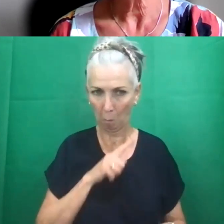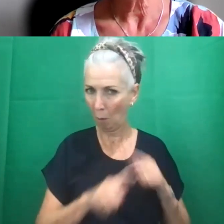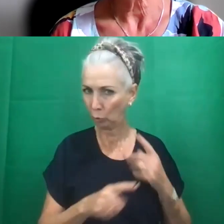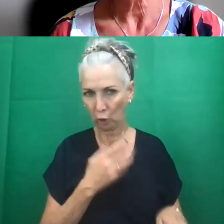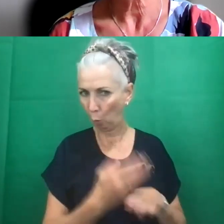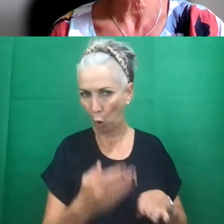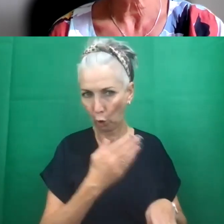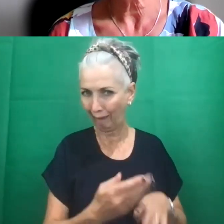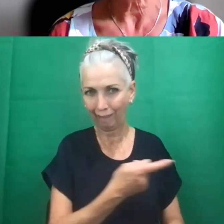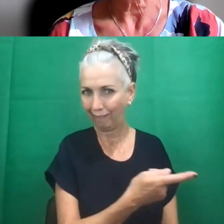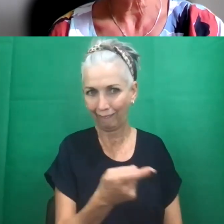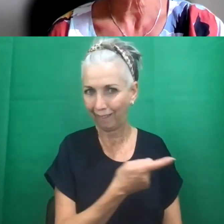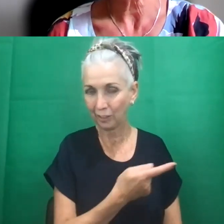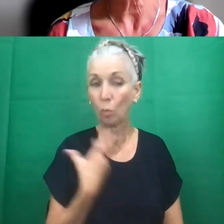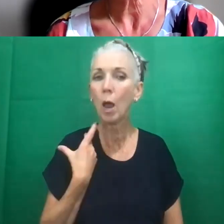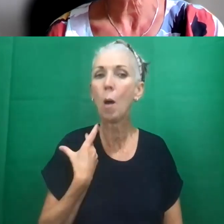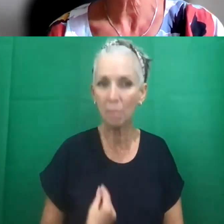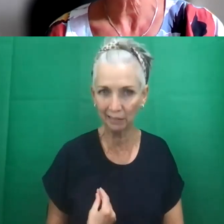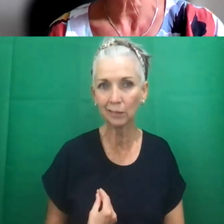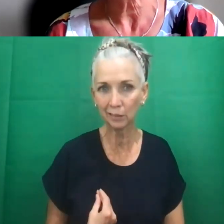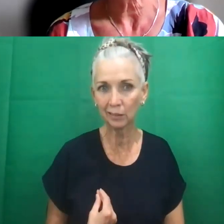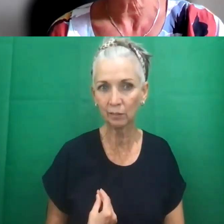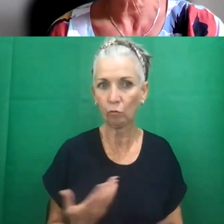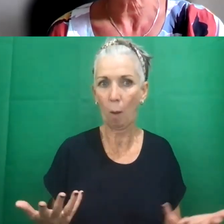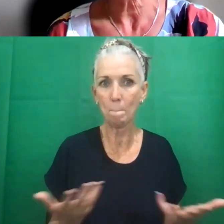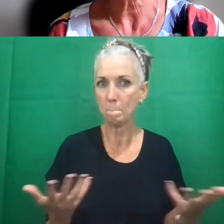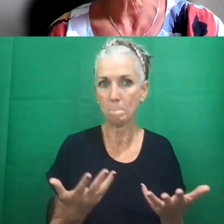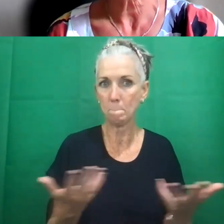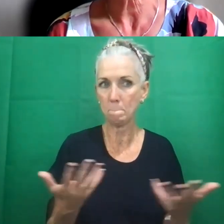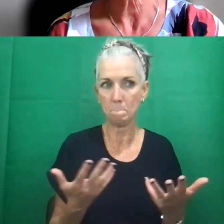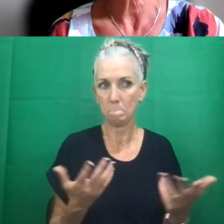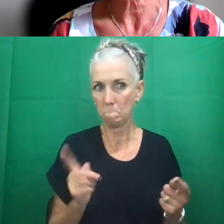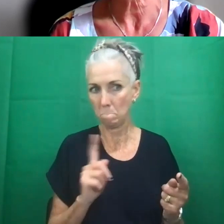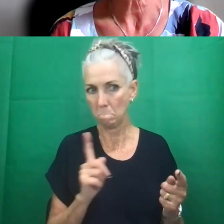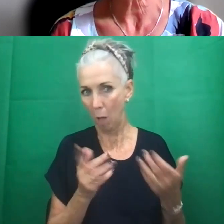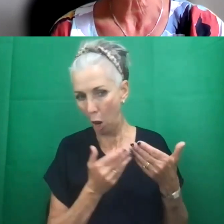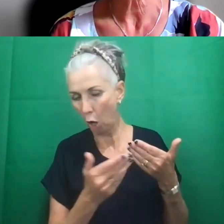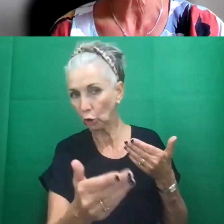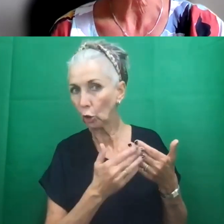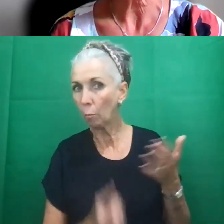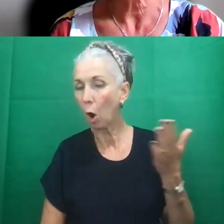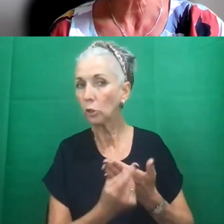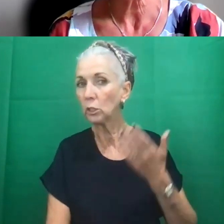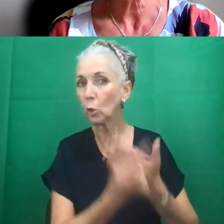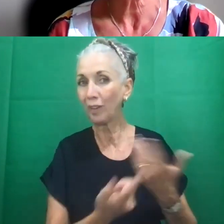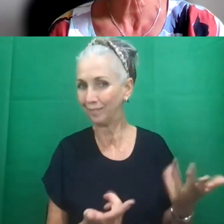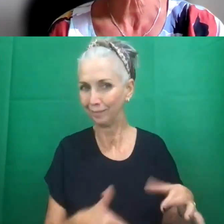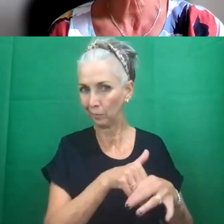missed from any sort of understanding about what the long term consequences of COVID are. And that's a huge concern.